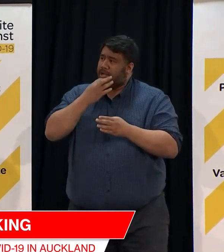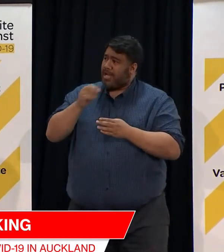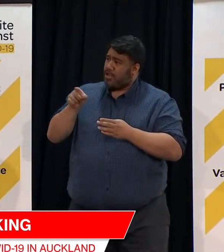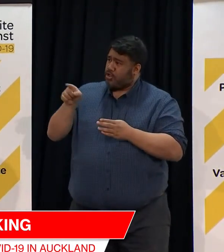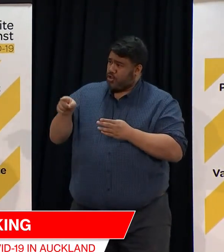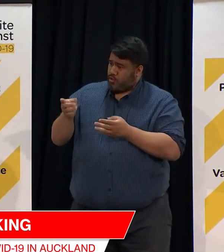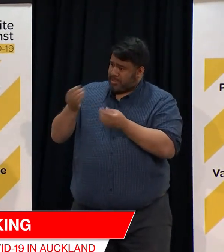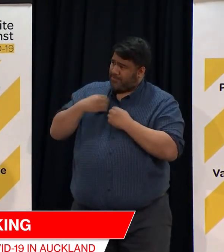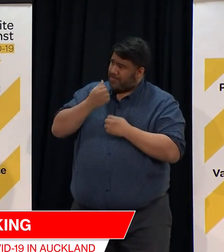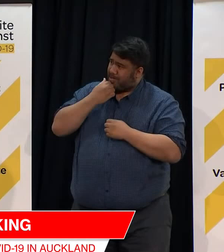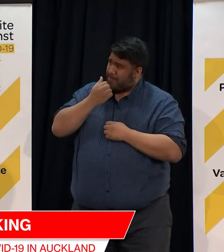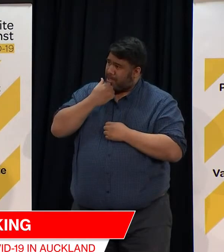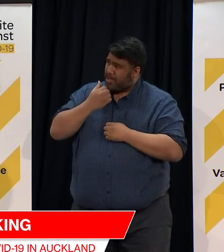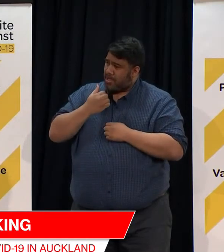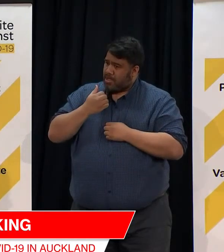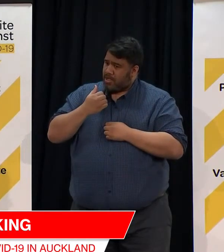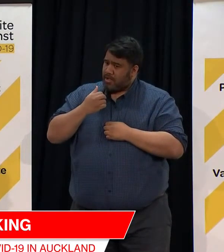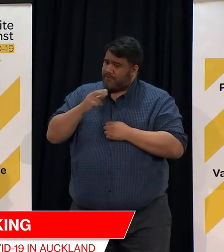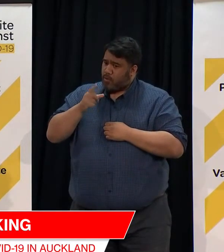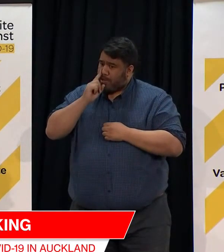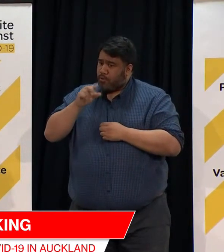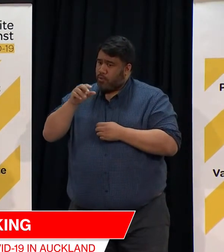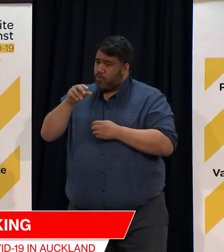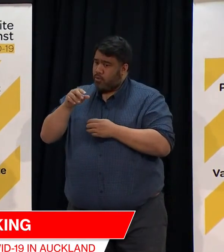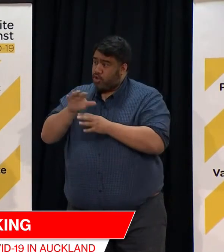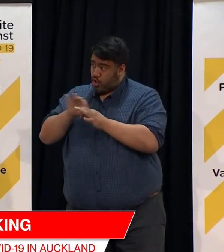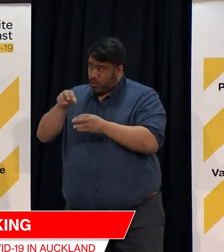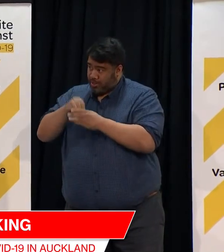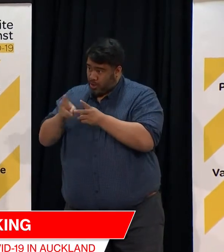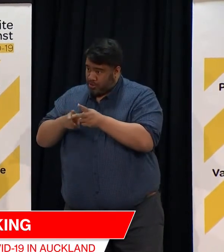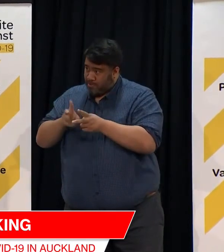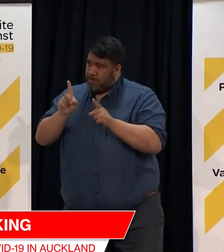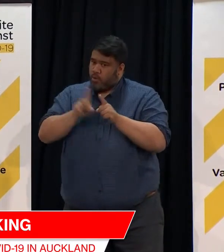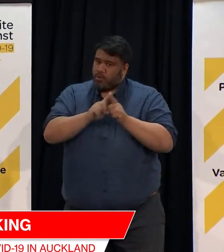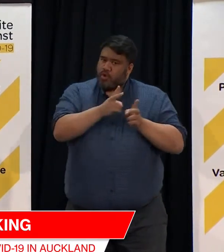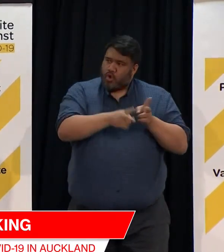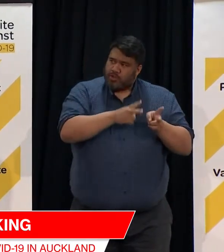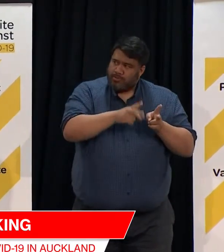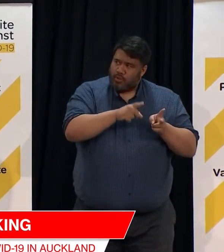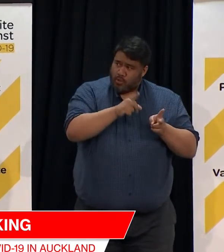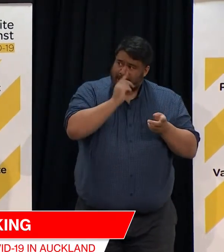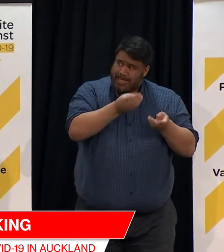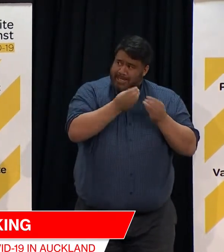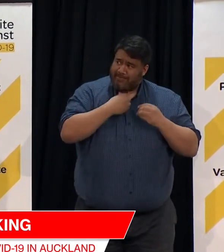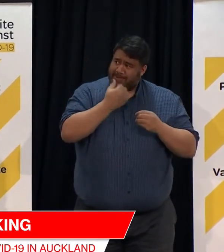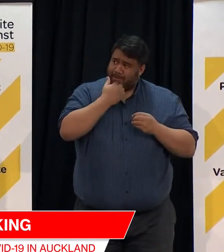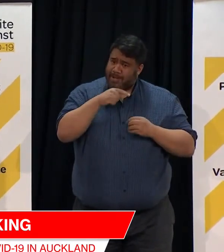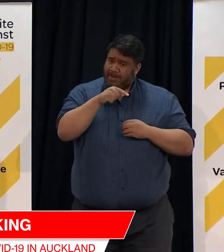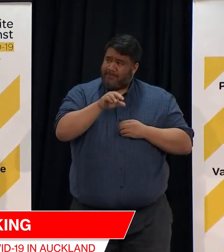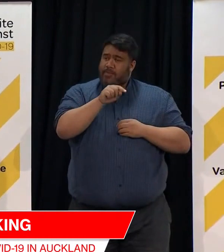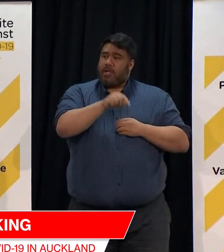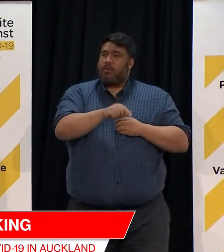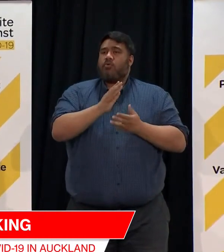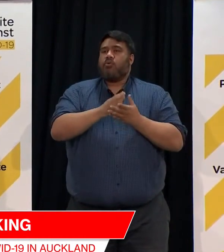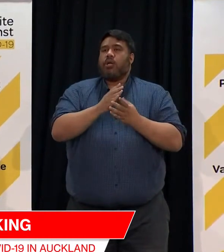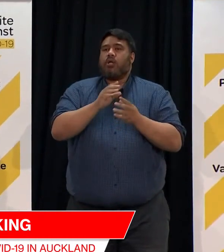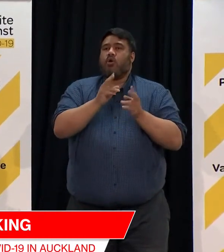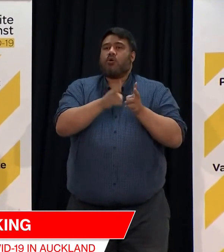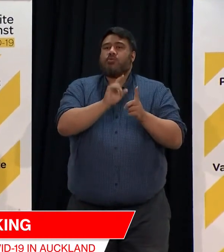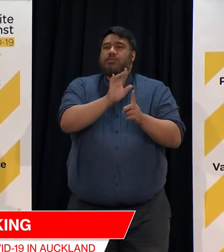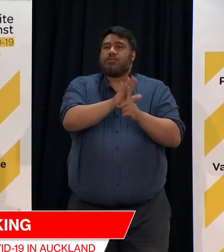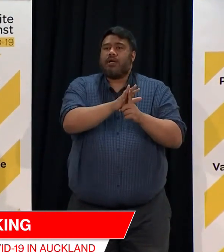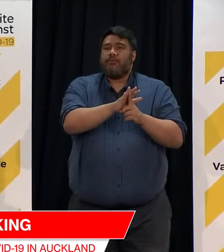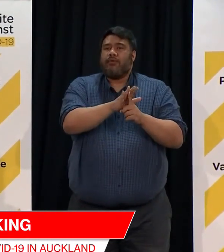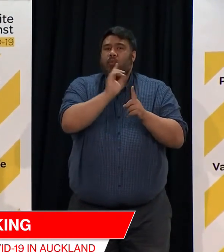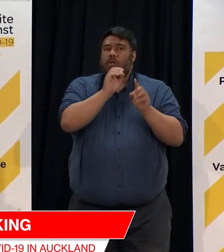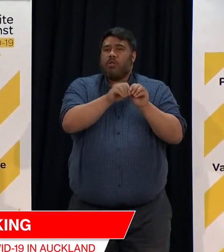people as well, please? Thank you. Look, that'll be a question for health to consider whether or not they're going to release that. Bearing in mind that it is potentially possible